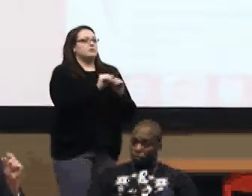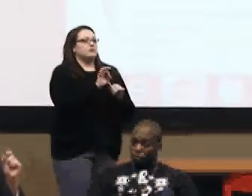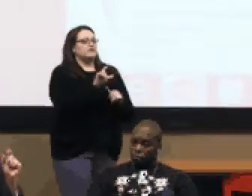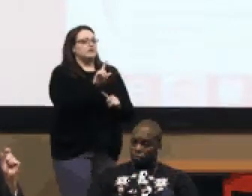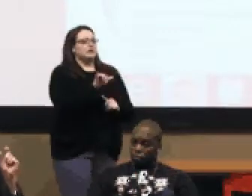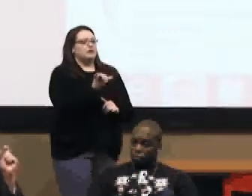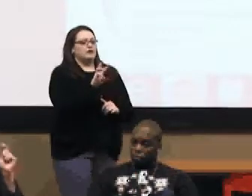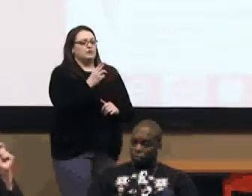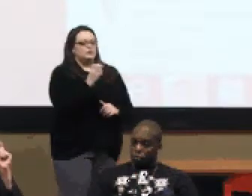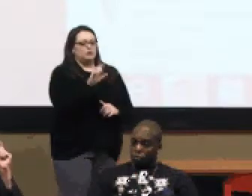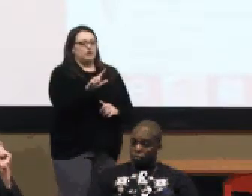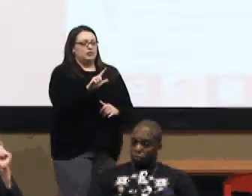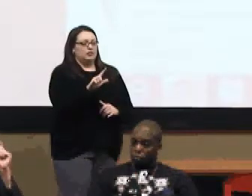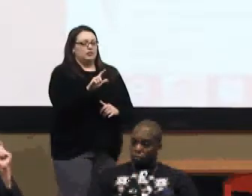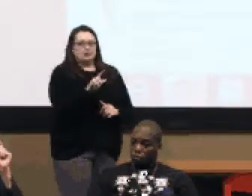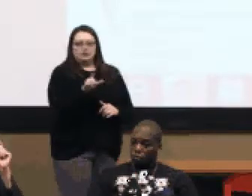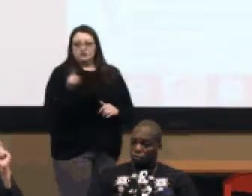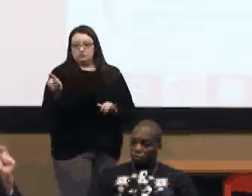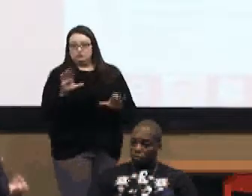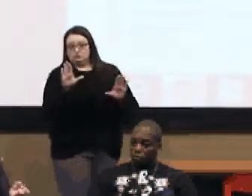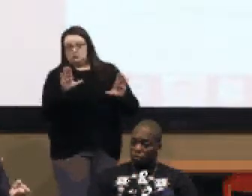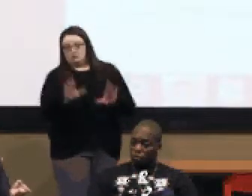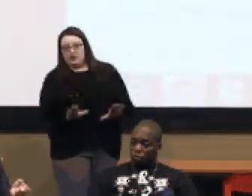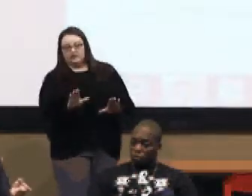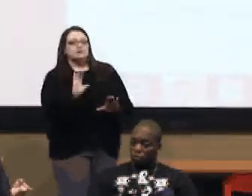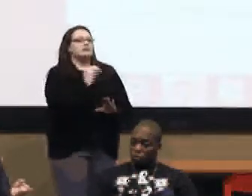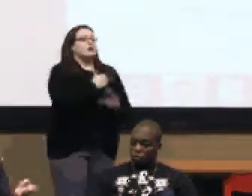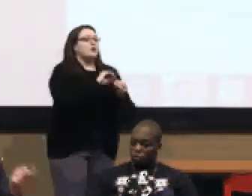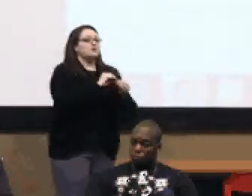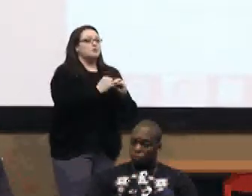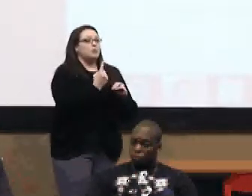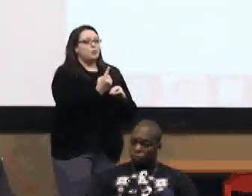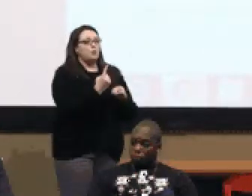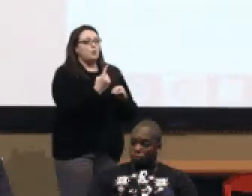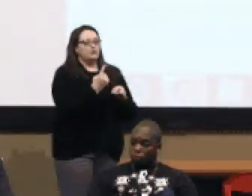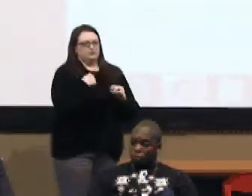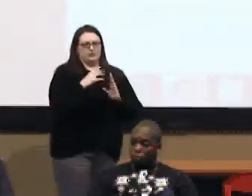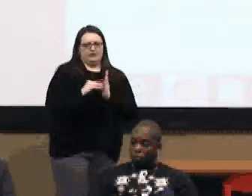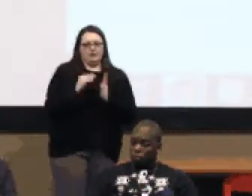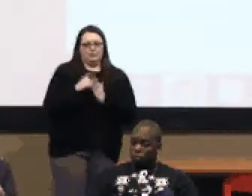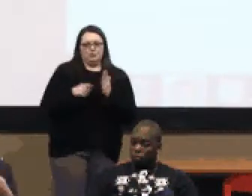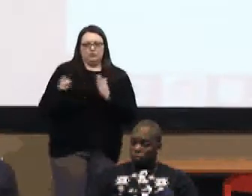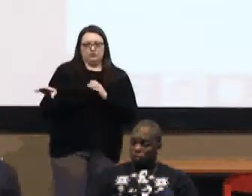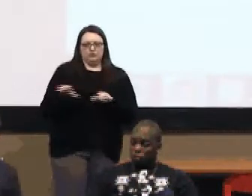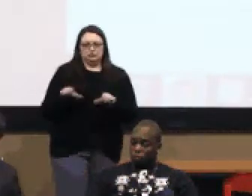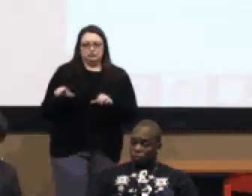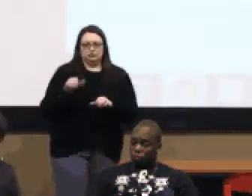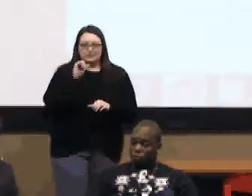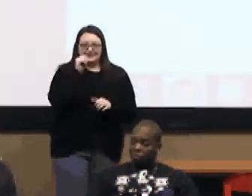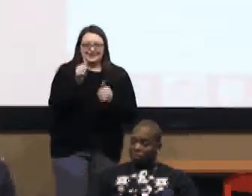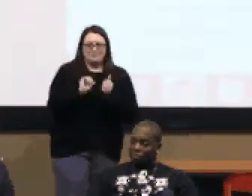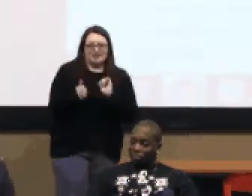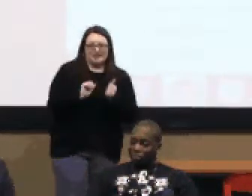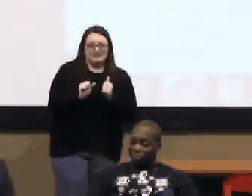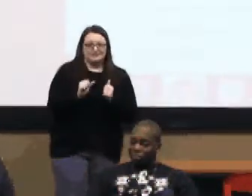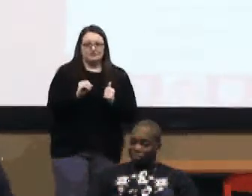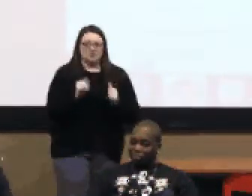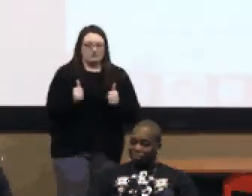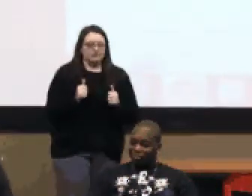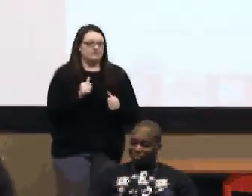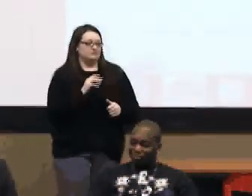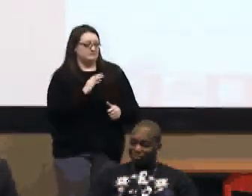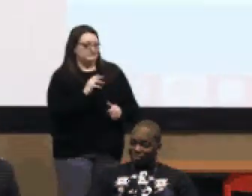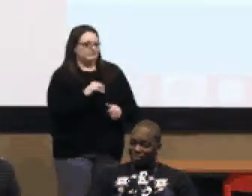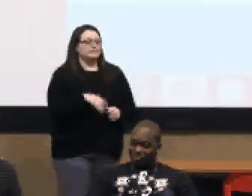and that, like, you know, they're You guys do great. our number one, we copy what they do. We're not competitive, so we just, it was